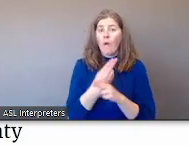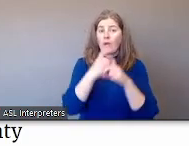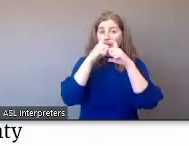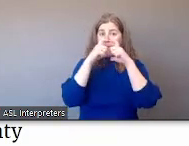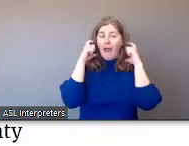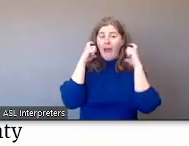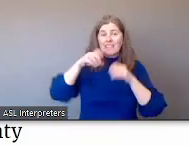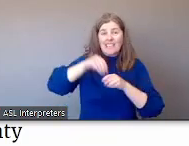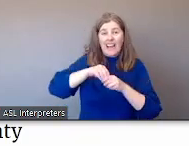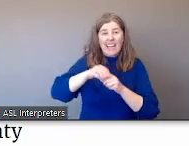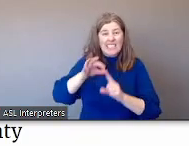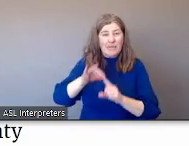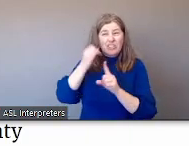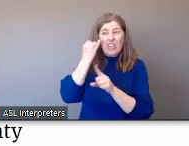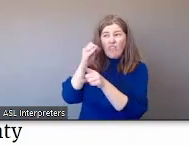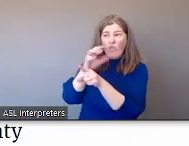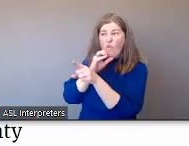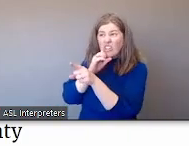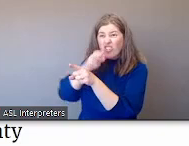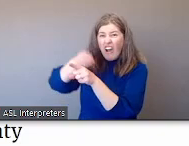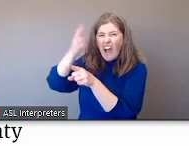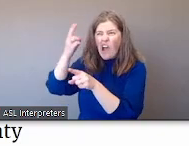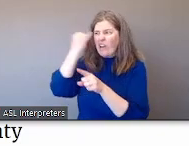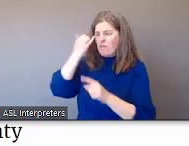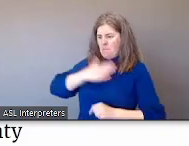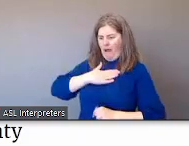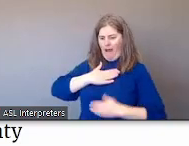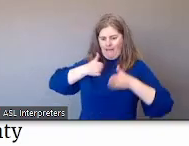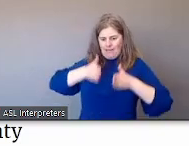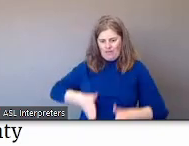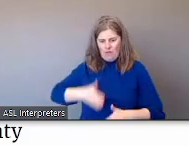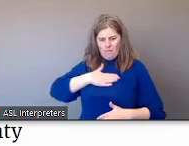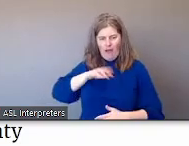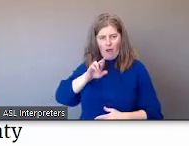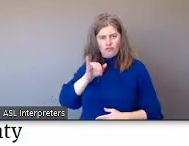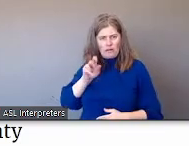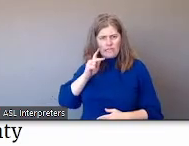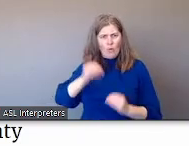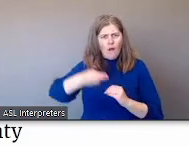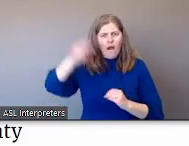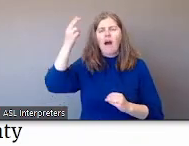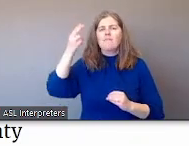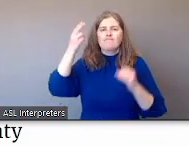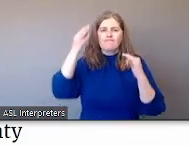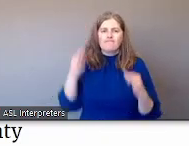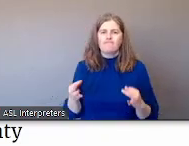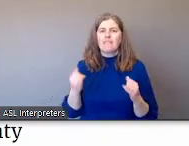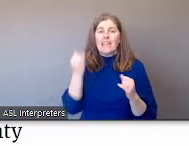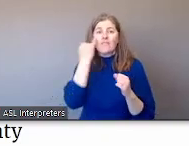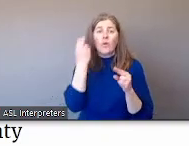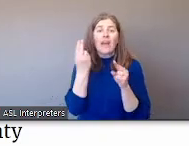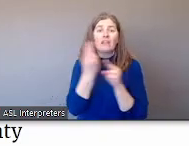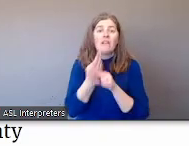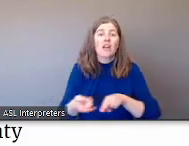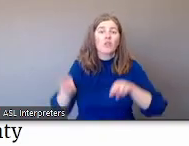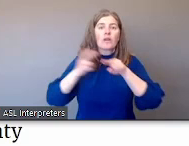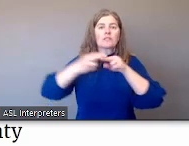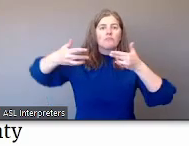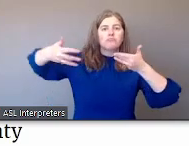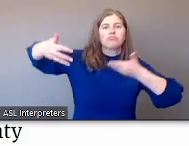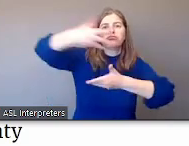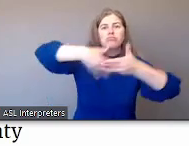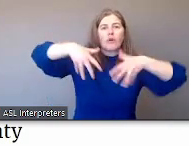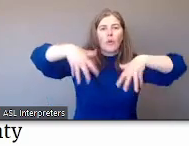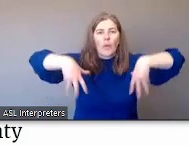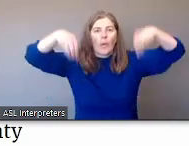level's high or your risk is high, I would say. Anytime you can increase ventilation in indoor space,